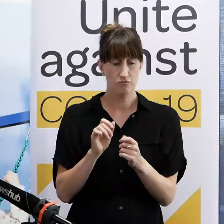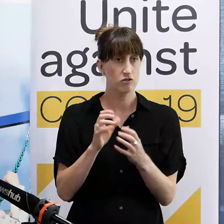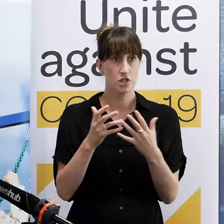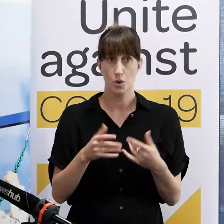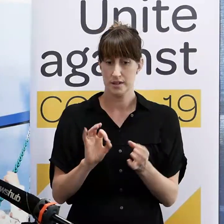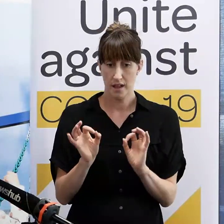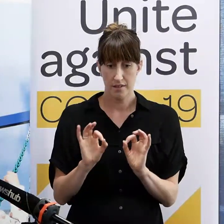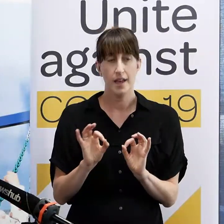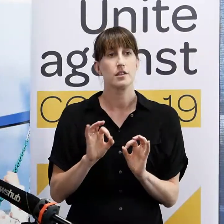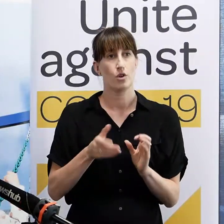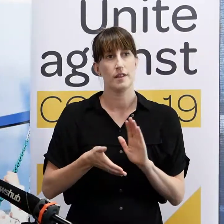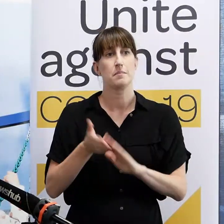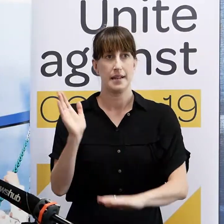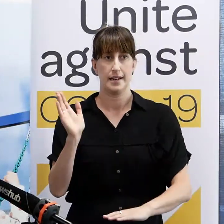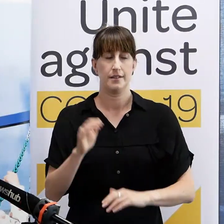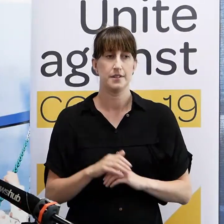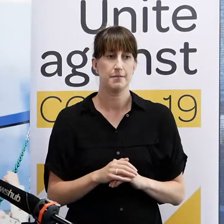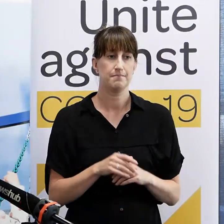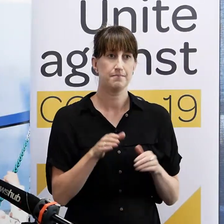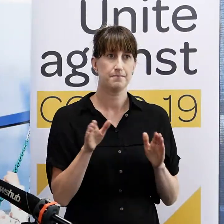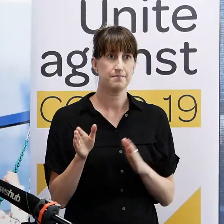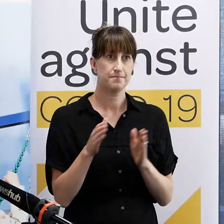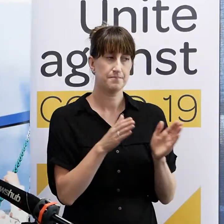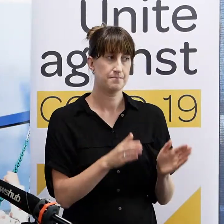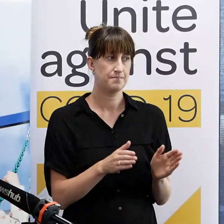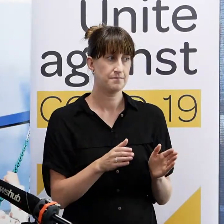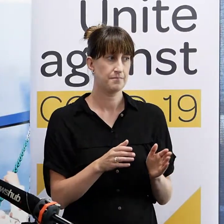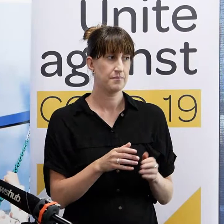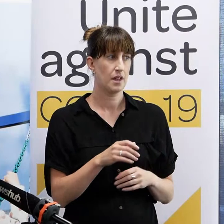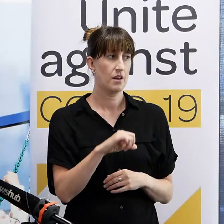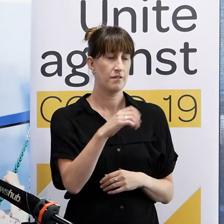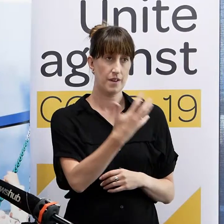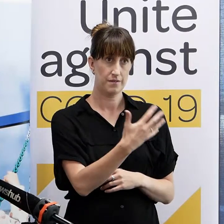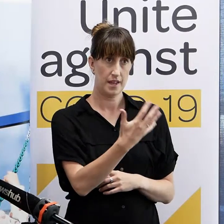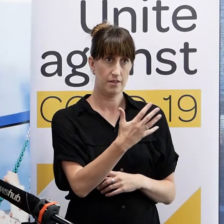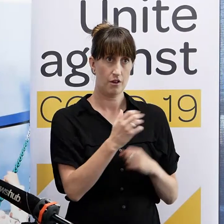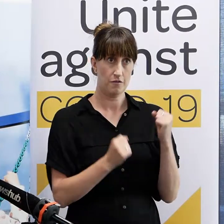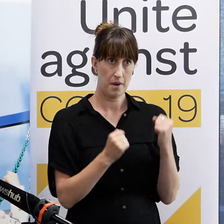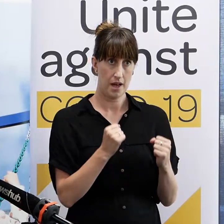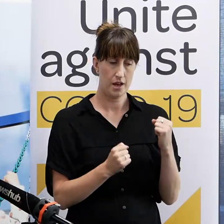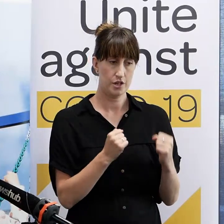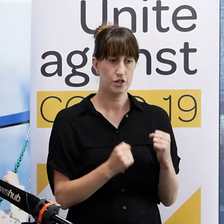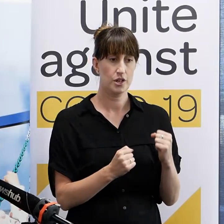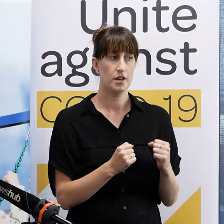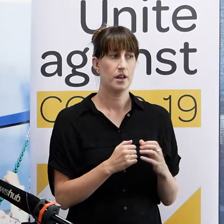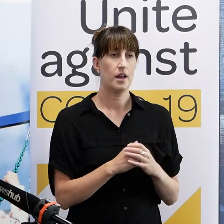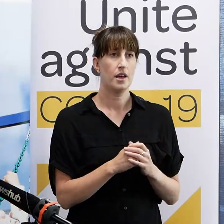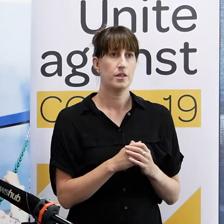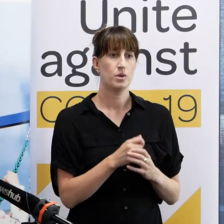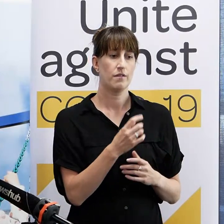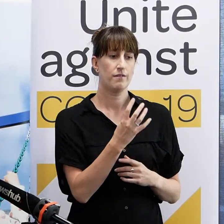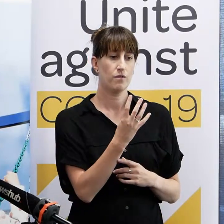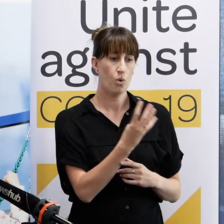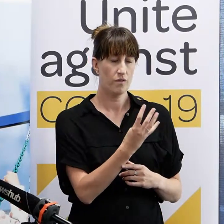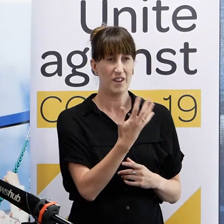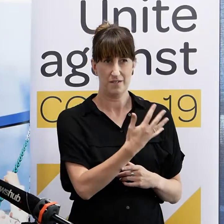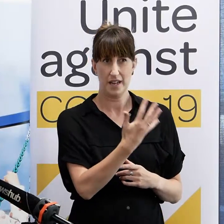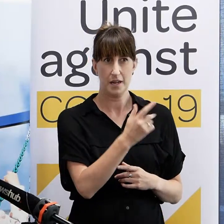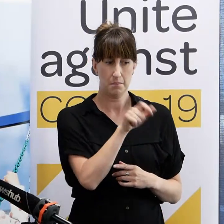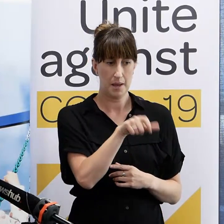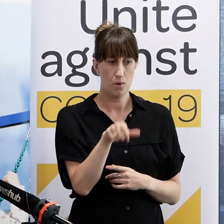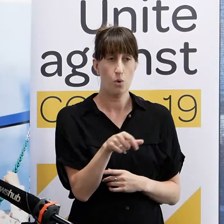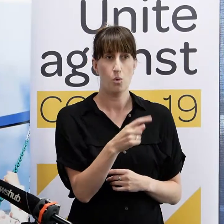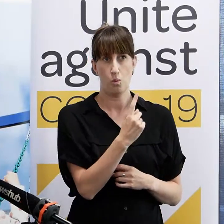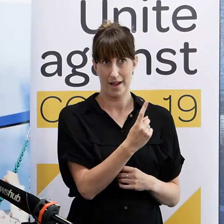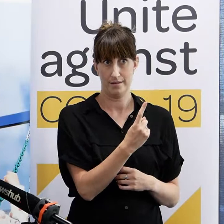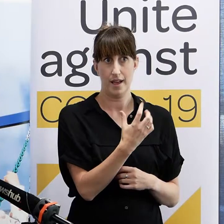the 21st of March, there were 15 returnees on the managed isolation walk, 14 plus our case. These